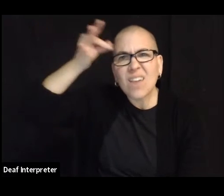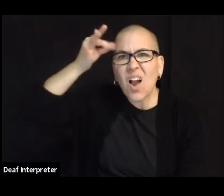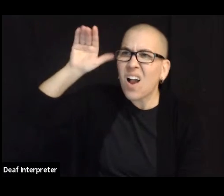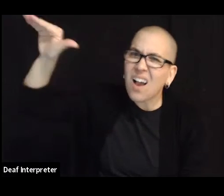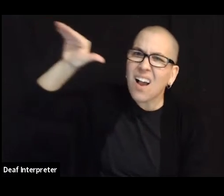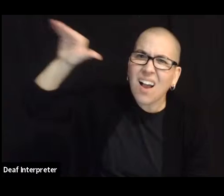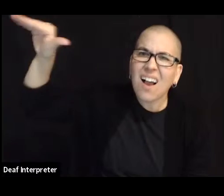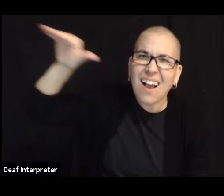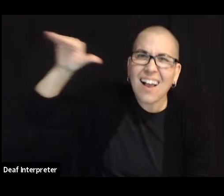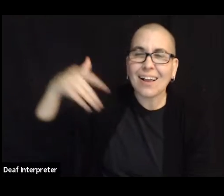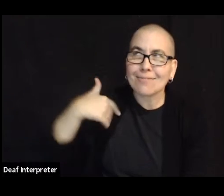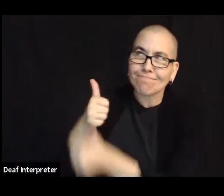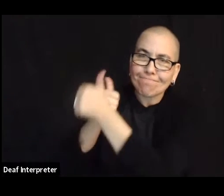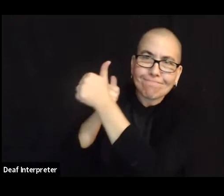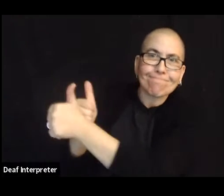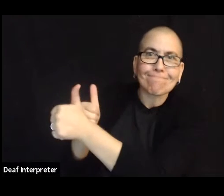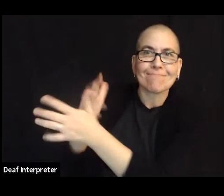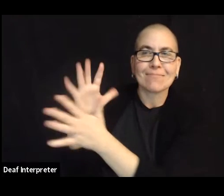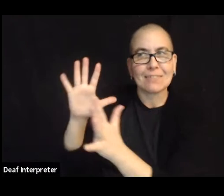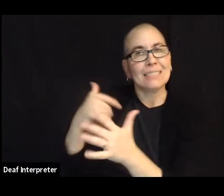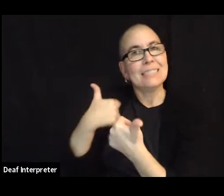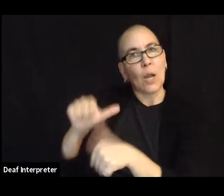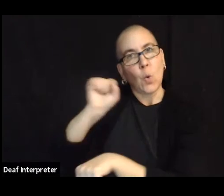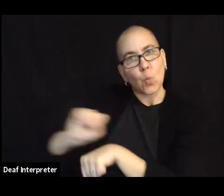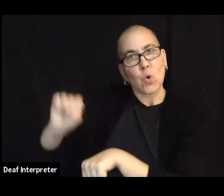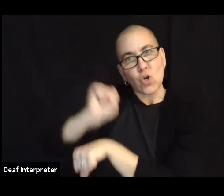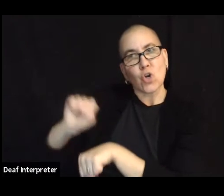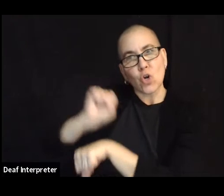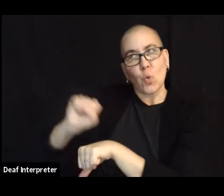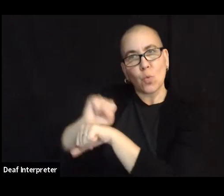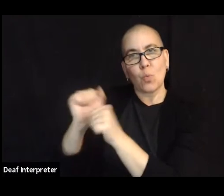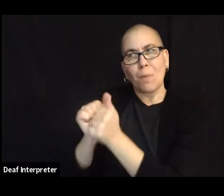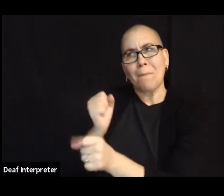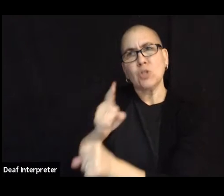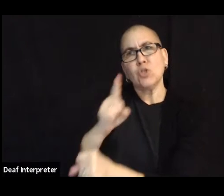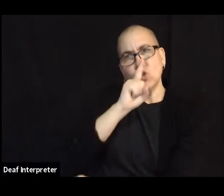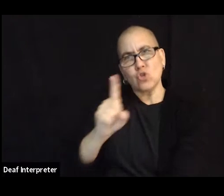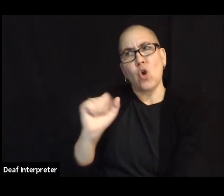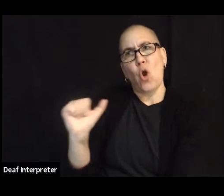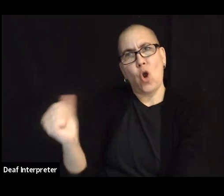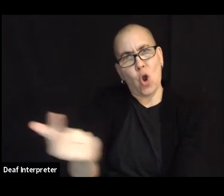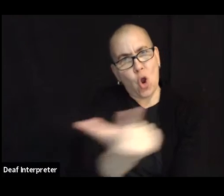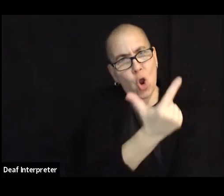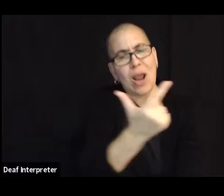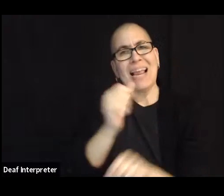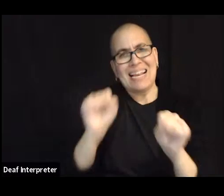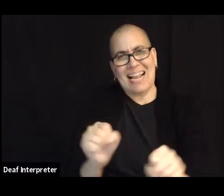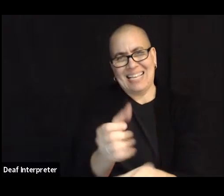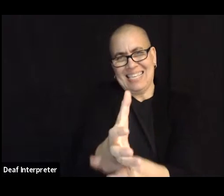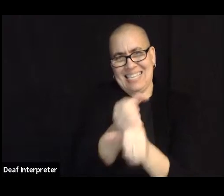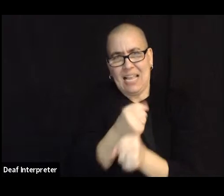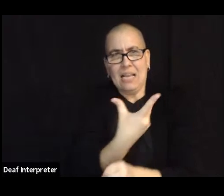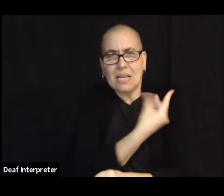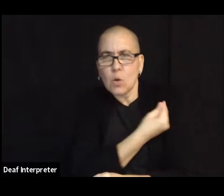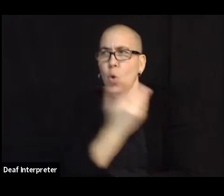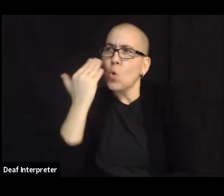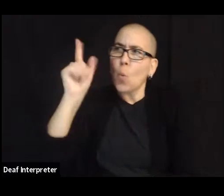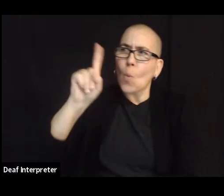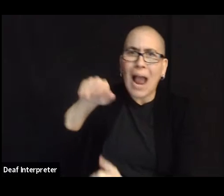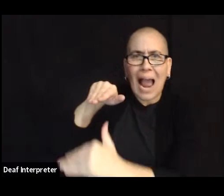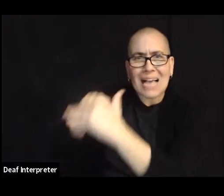days and weeks to make sure everyone who is eligible for a vaccine knows how, where, and when they can get their shot. Minnesotans can